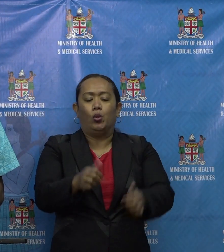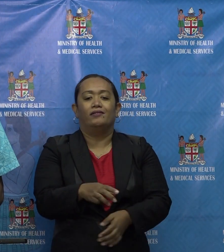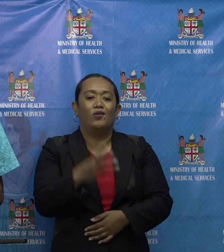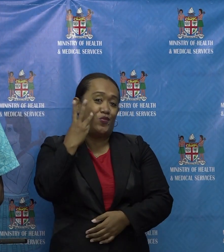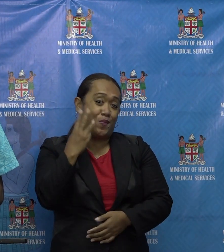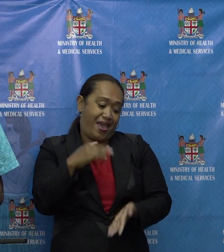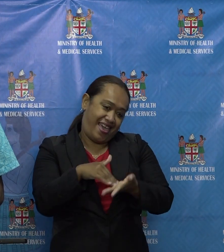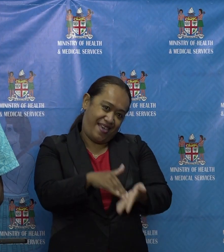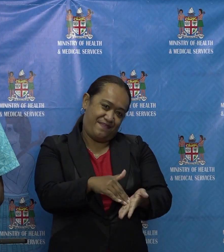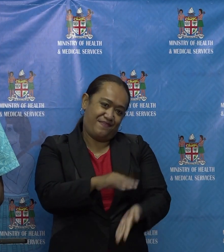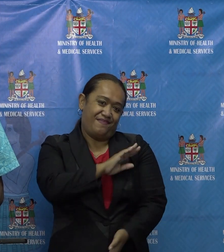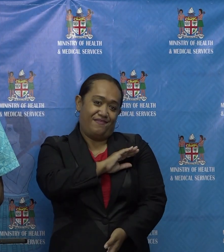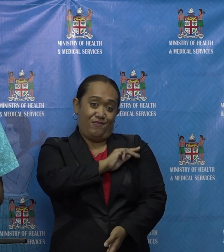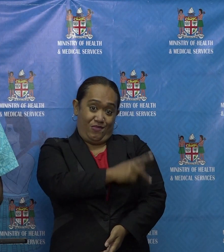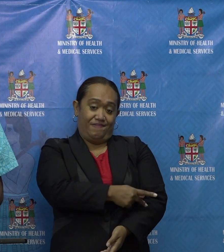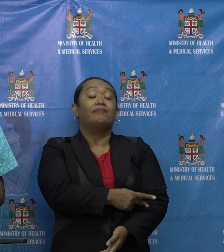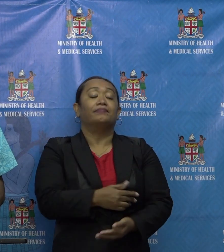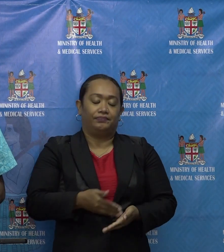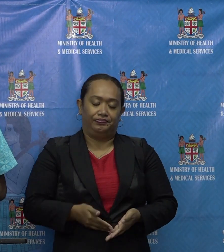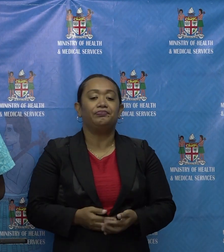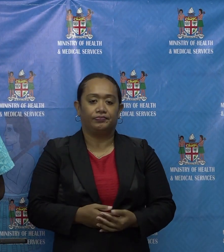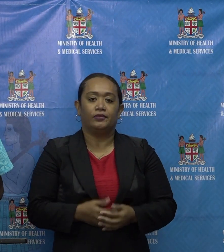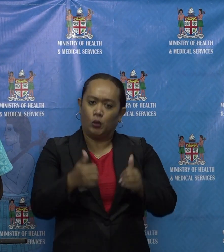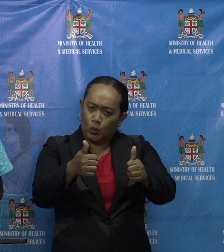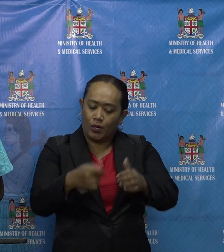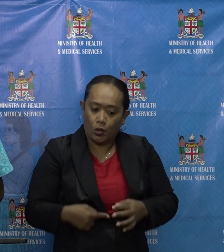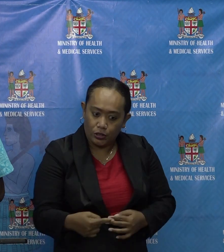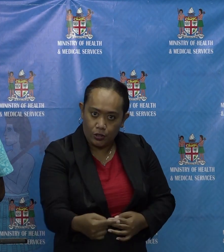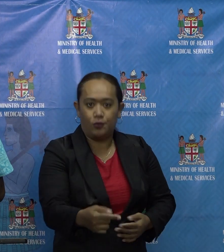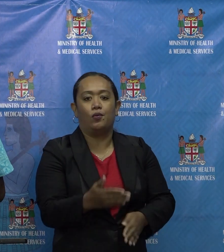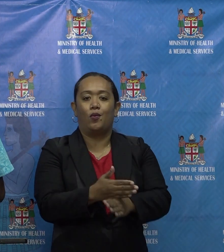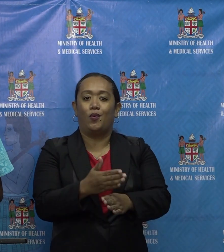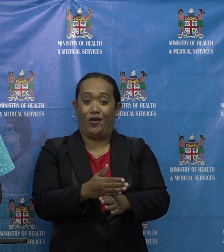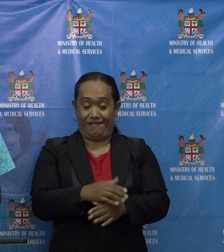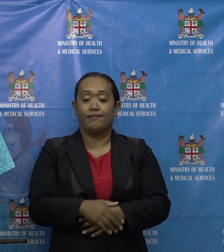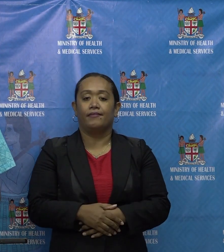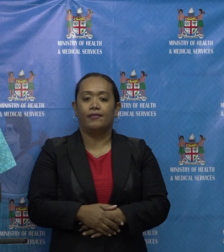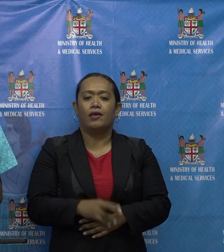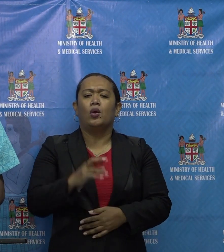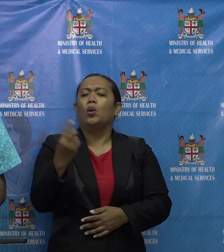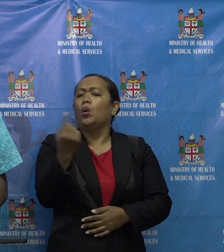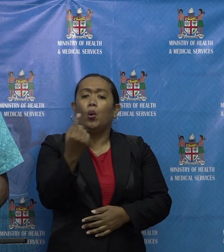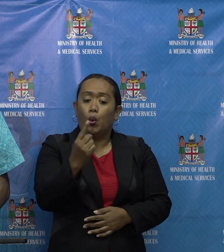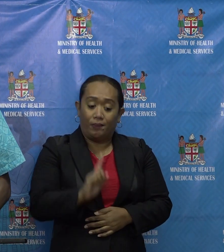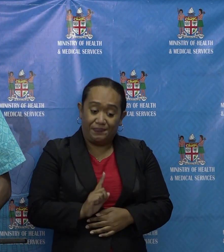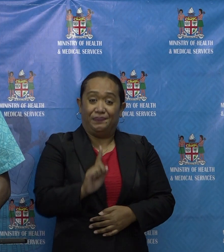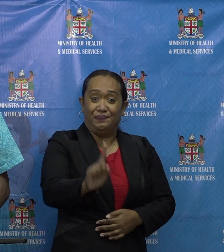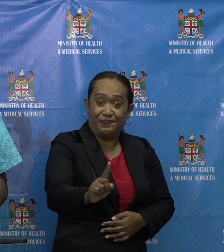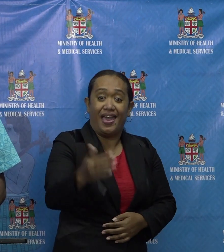we anticipate it to continue to do so. Again, for patients who will present to the